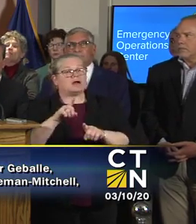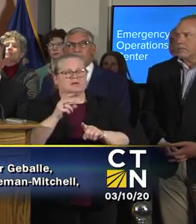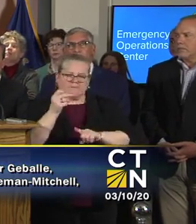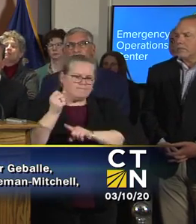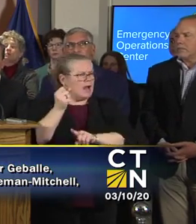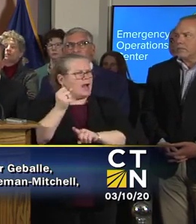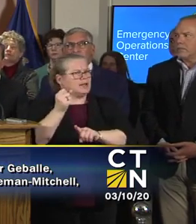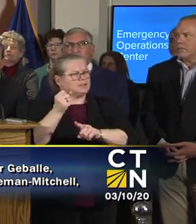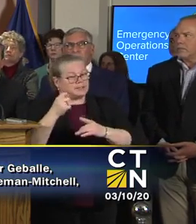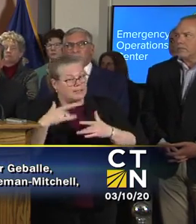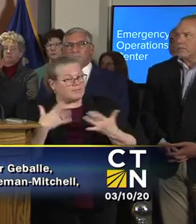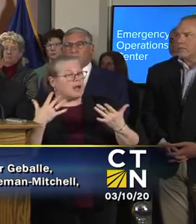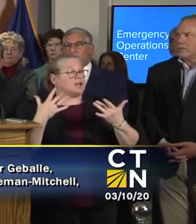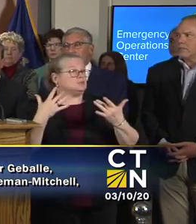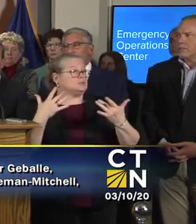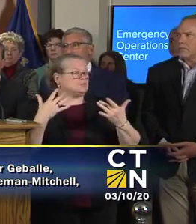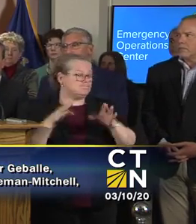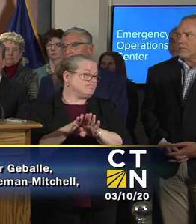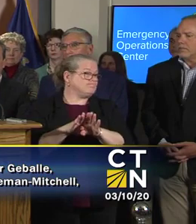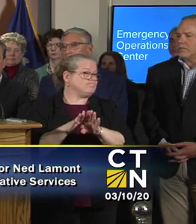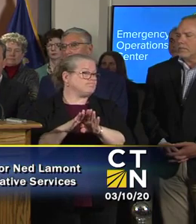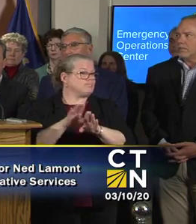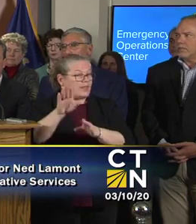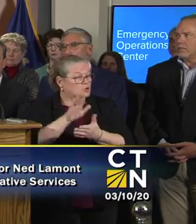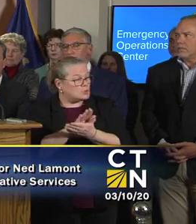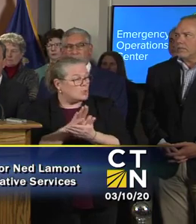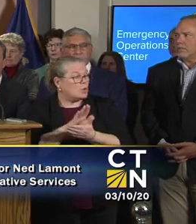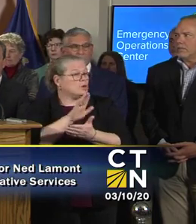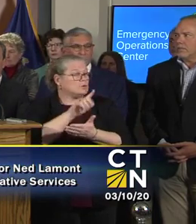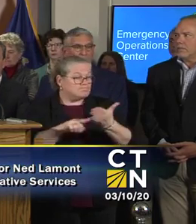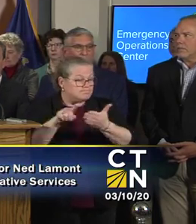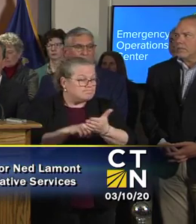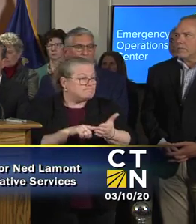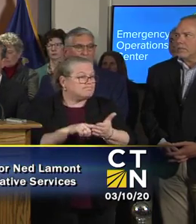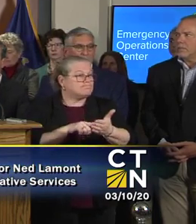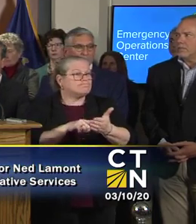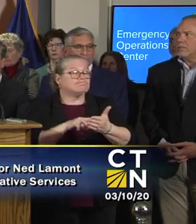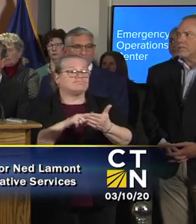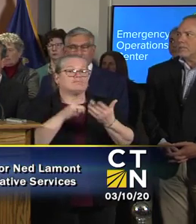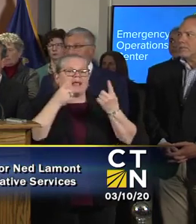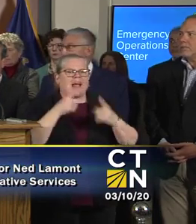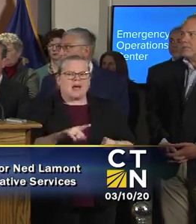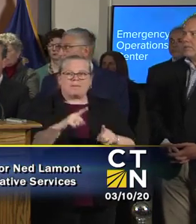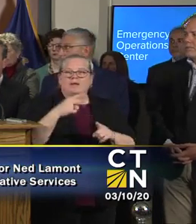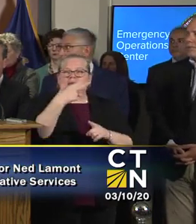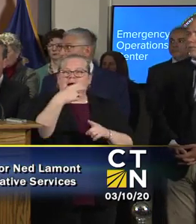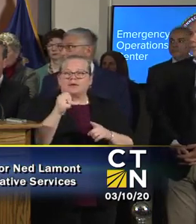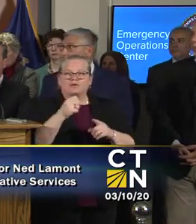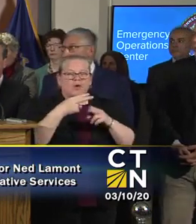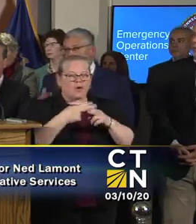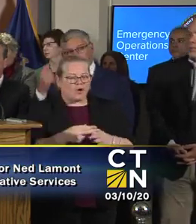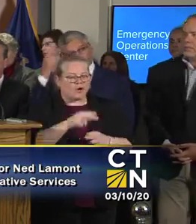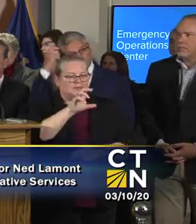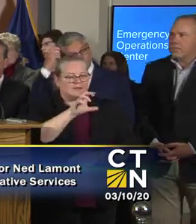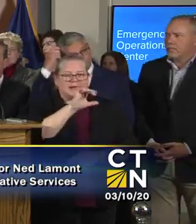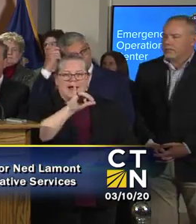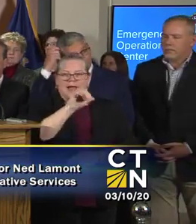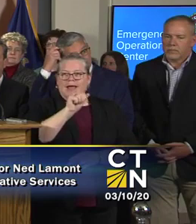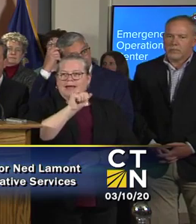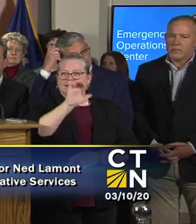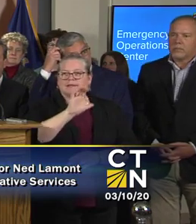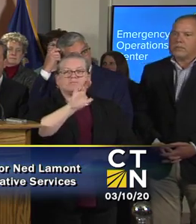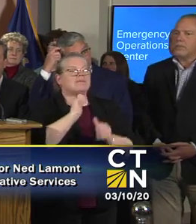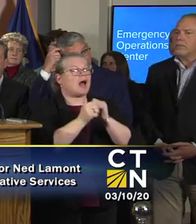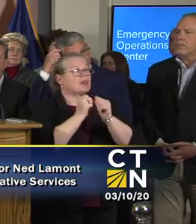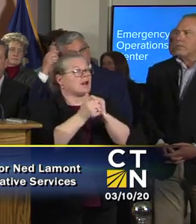schools. We've seen action from the high school acronym CIAC, canceling their